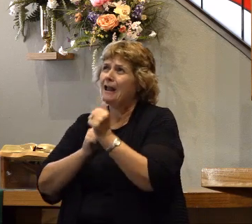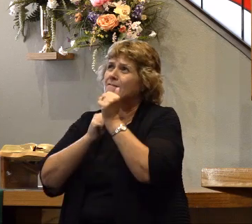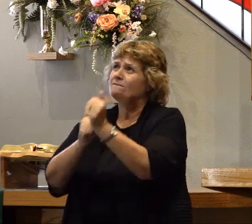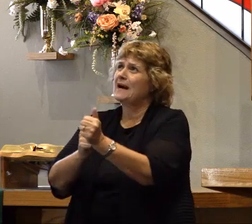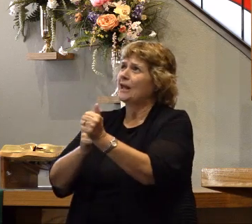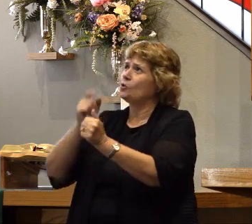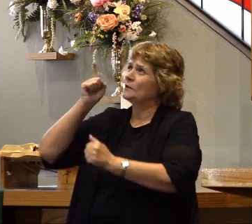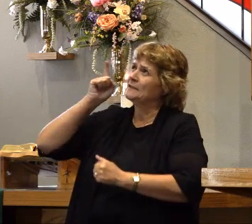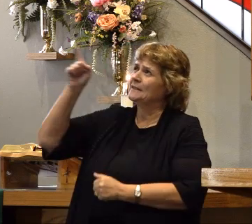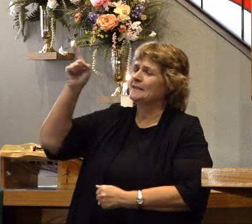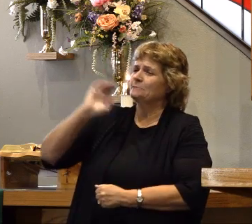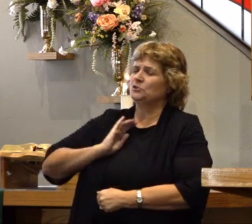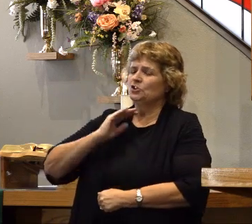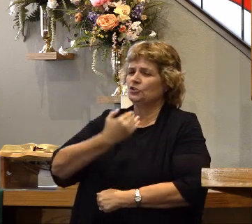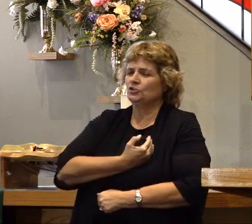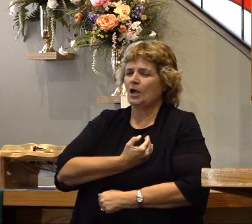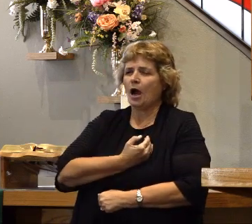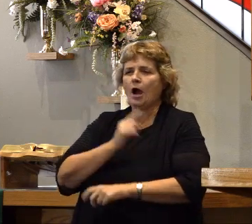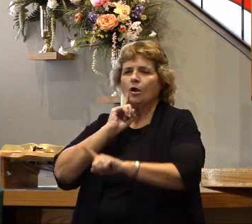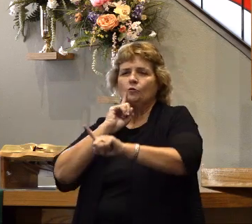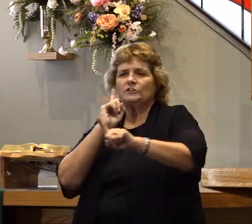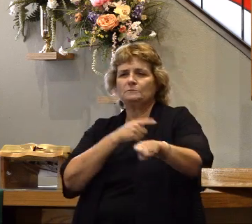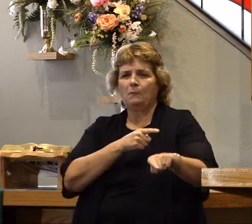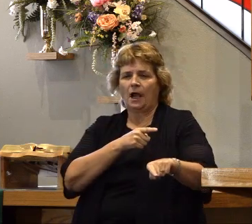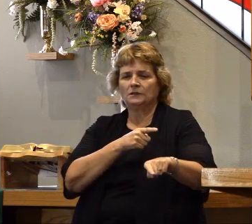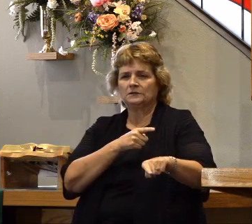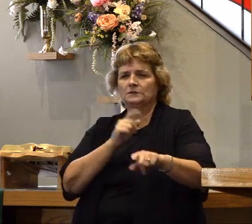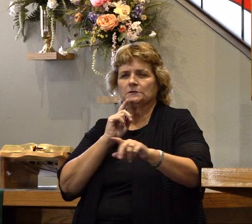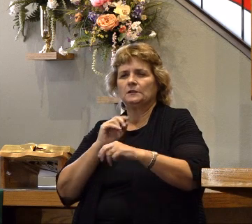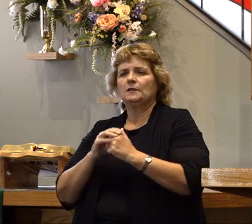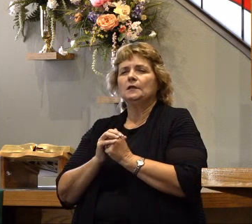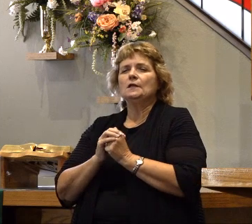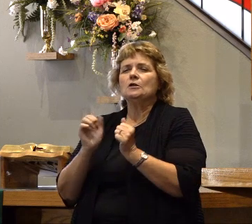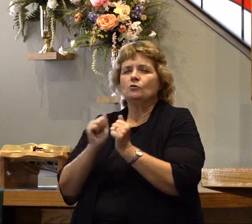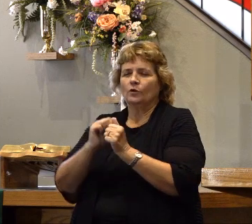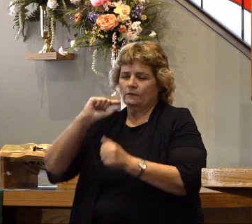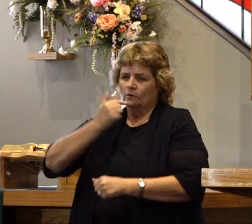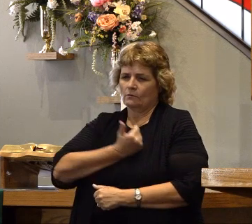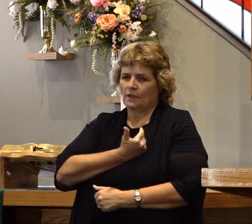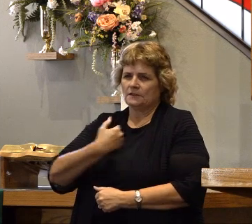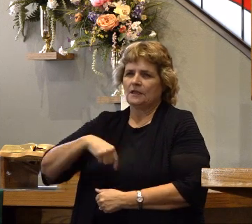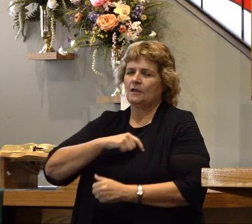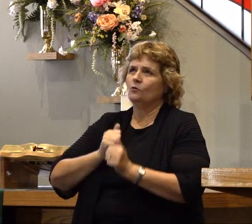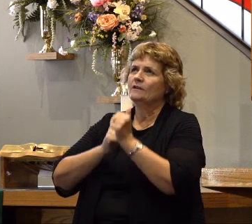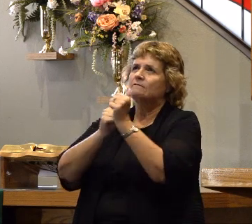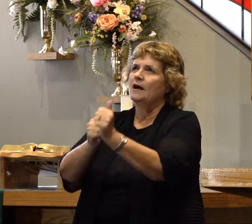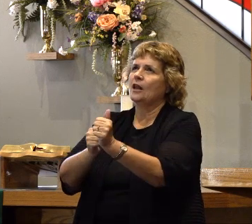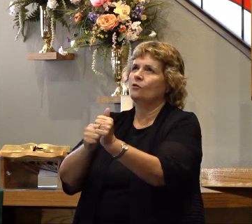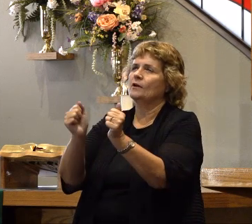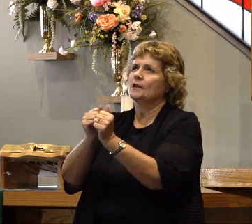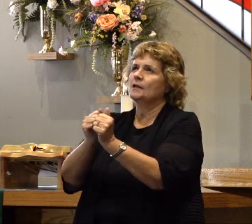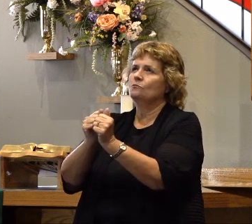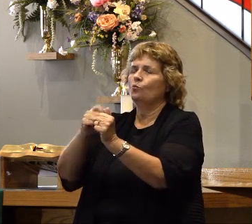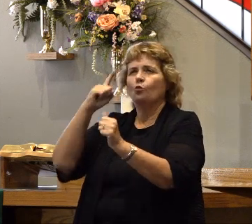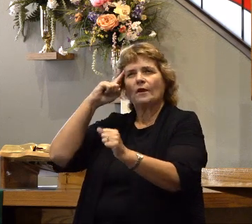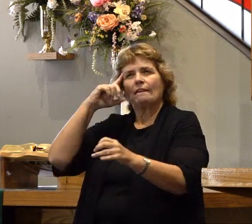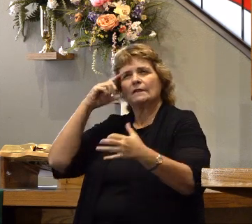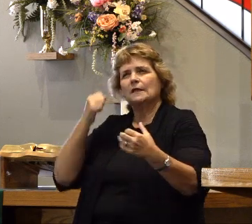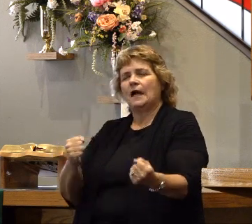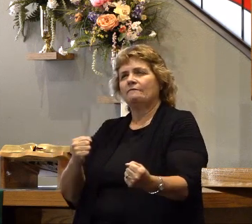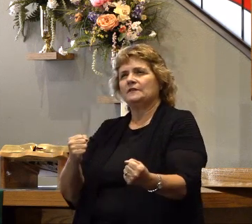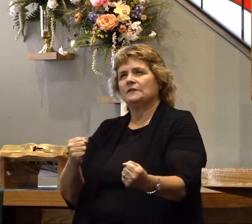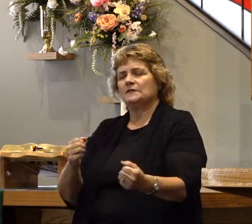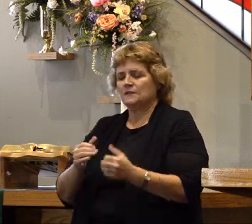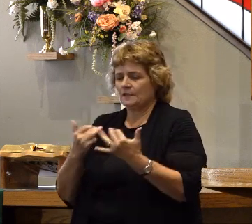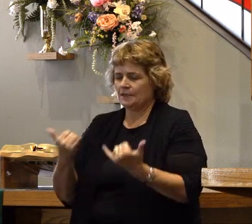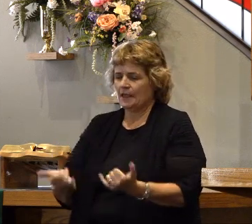his grace. And we follow with confidence. And now may the peace which passes all